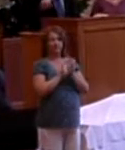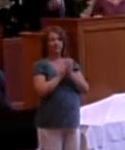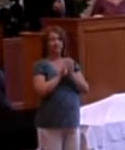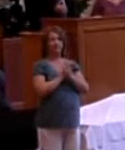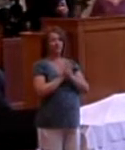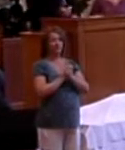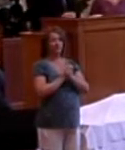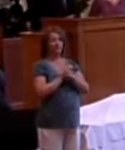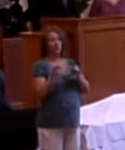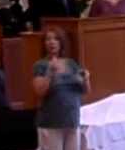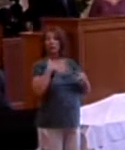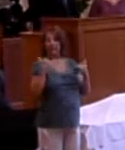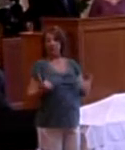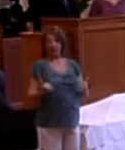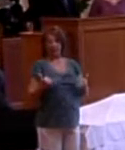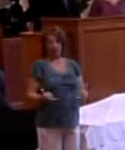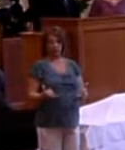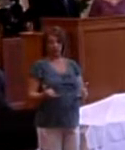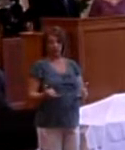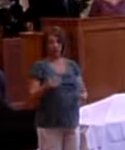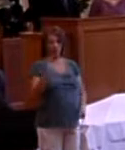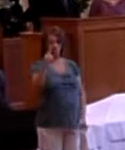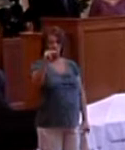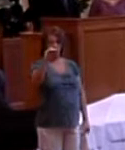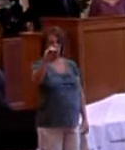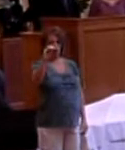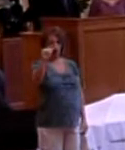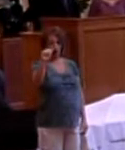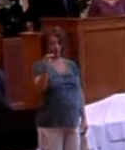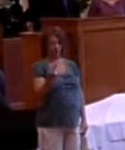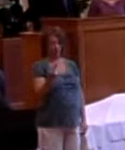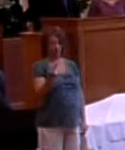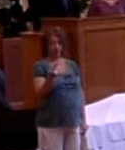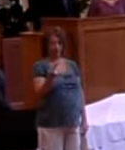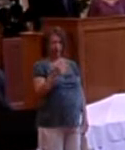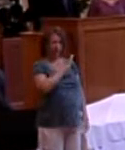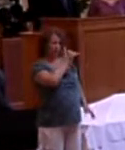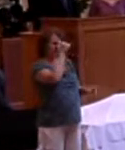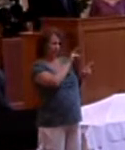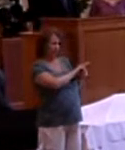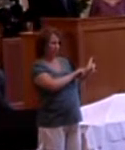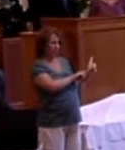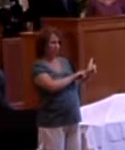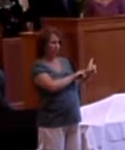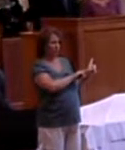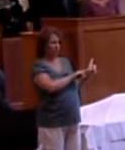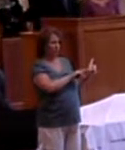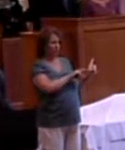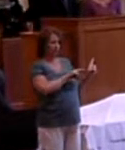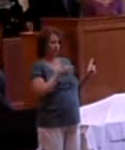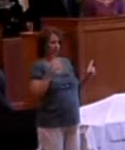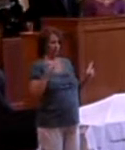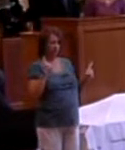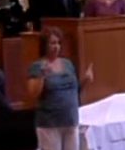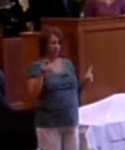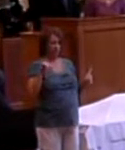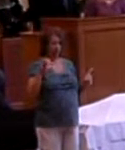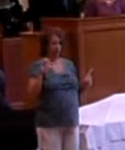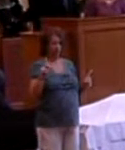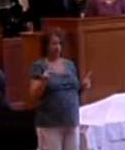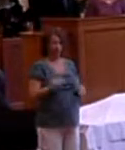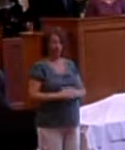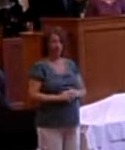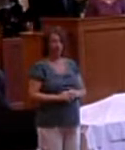We're going to do that right now. We have Noah. Any brother's name is? Brother-in-law is Derek. Brother-in-law is Derek. Sister Sarah.